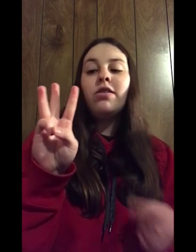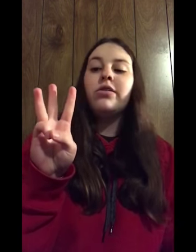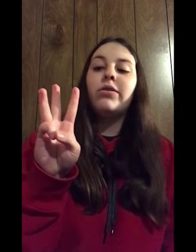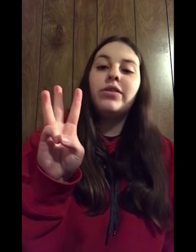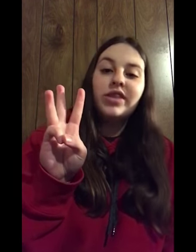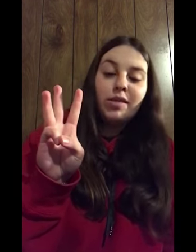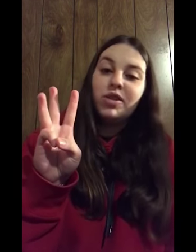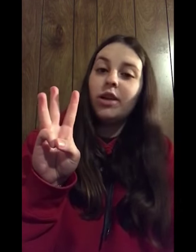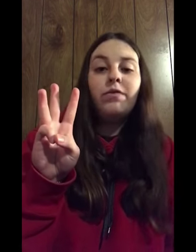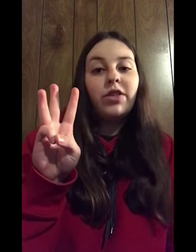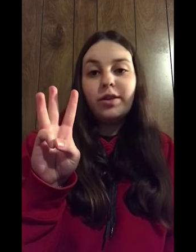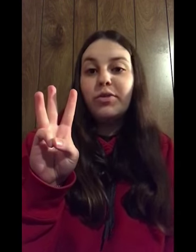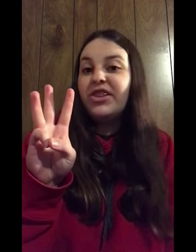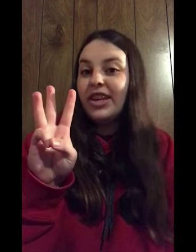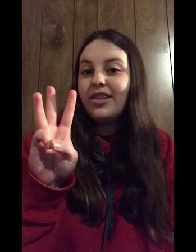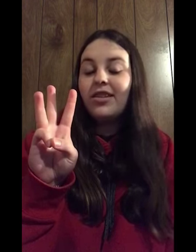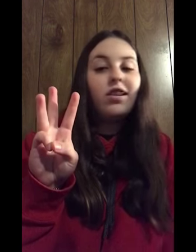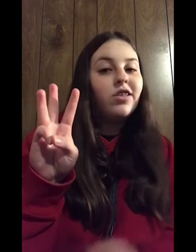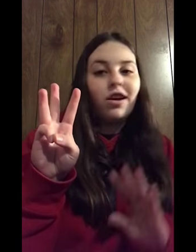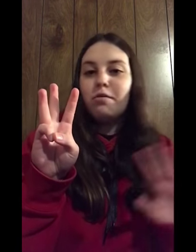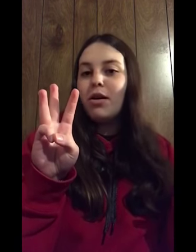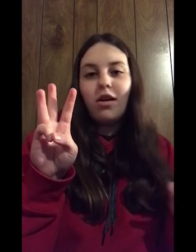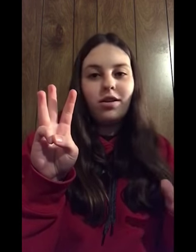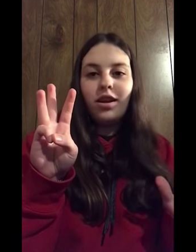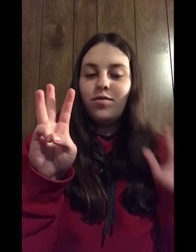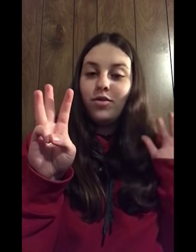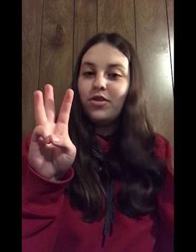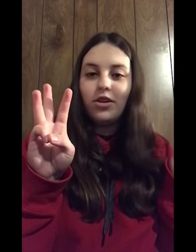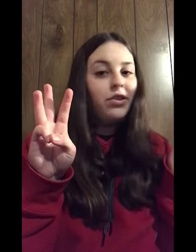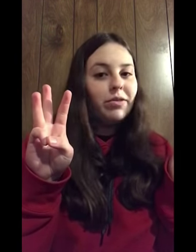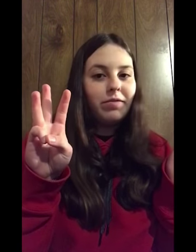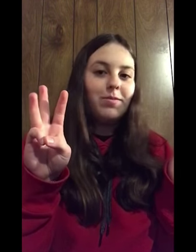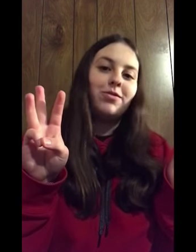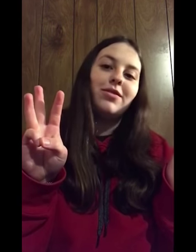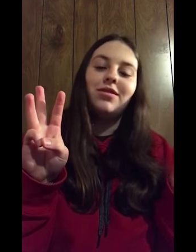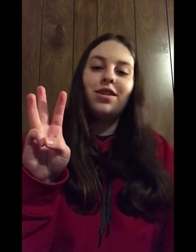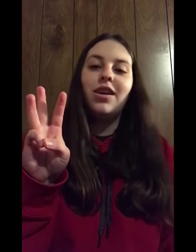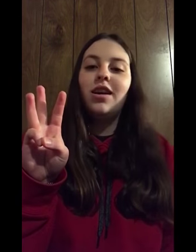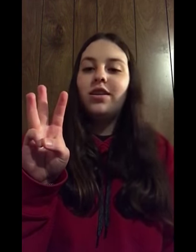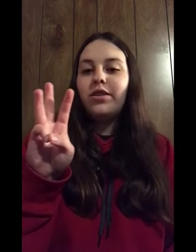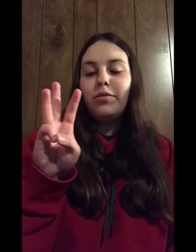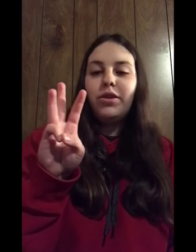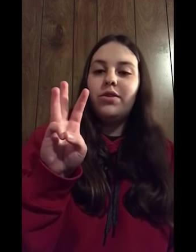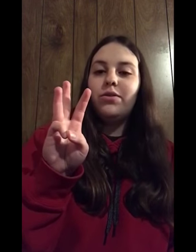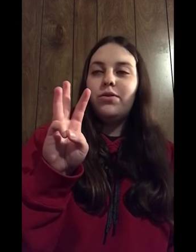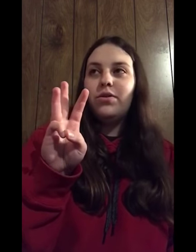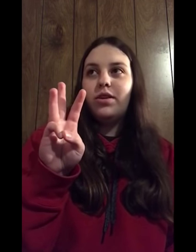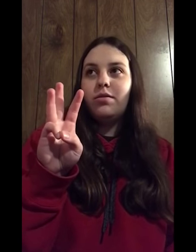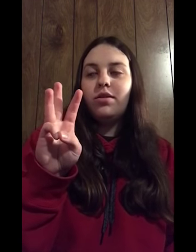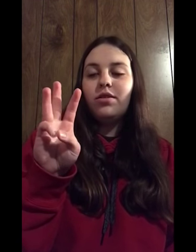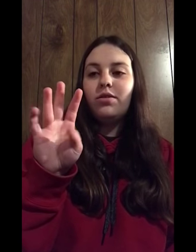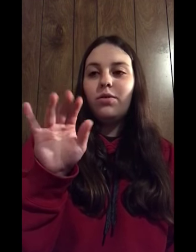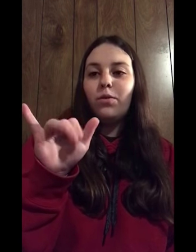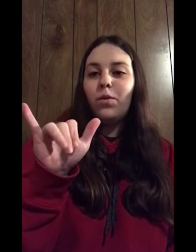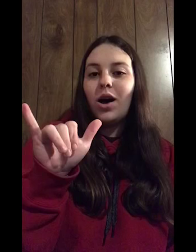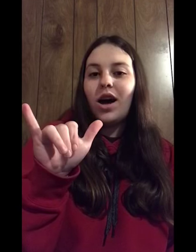also the same sign for the number six. It's all about context when you're talking to a deaf person. W. Y.